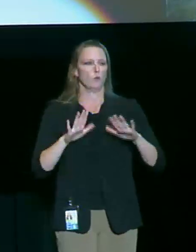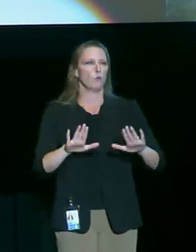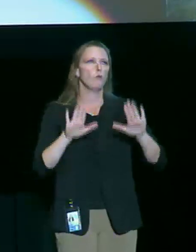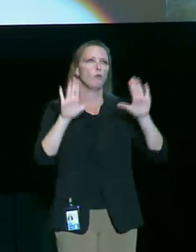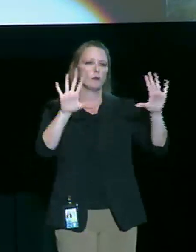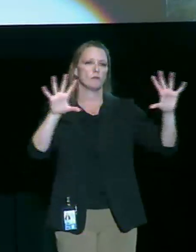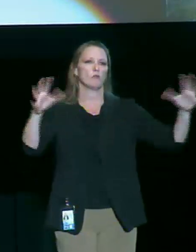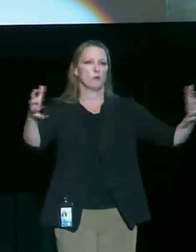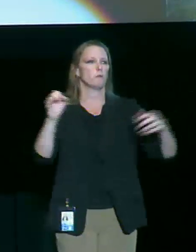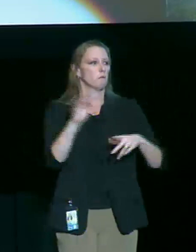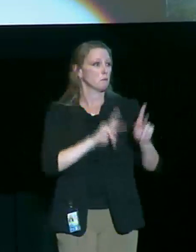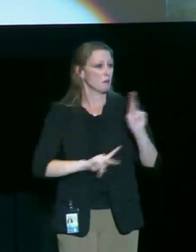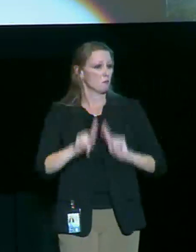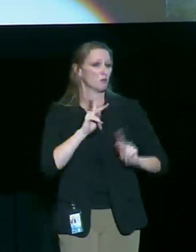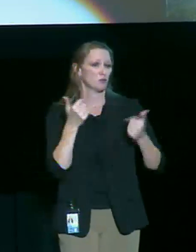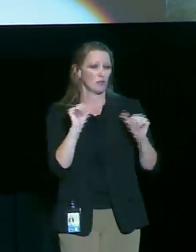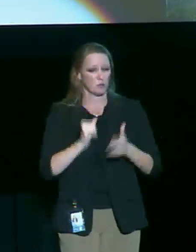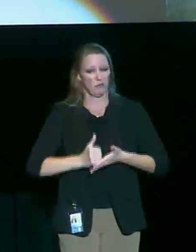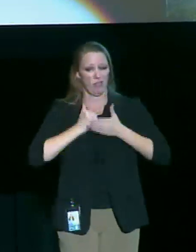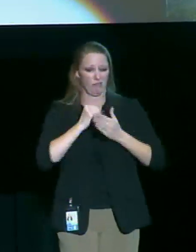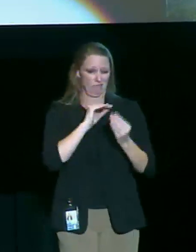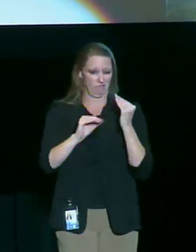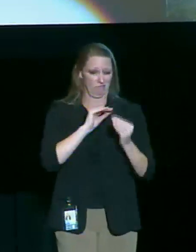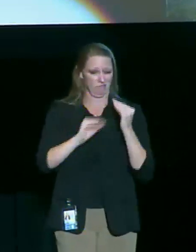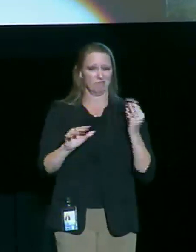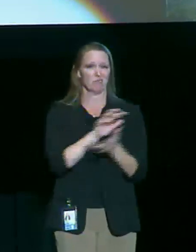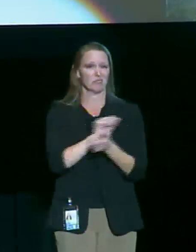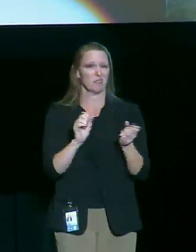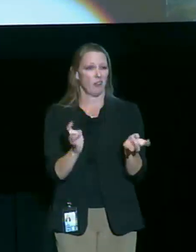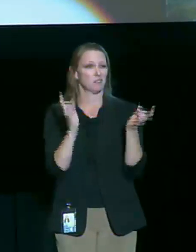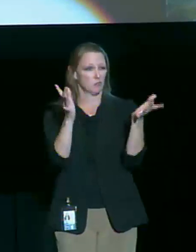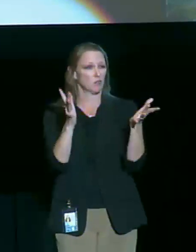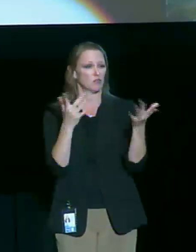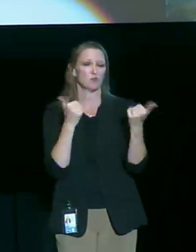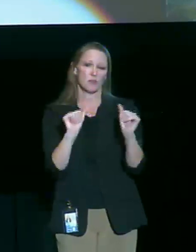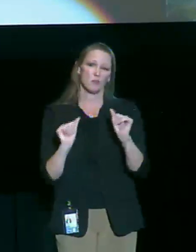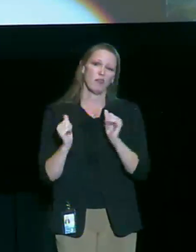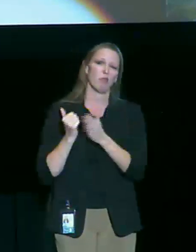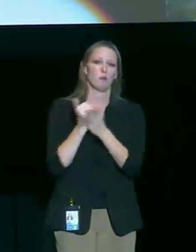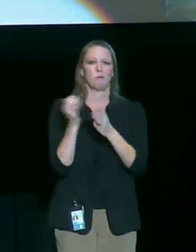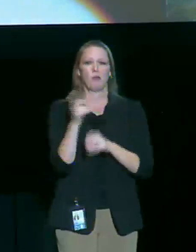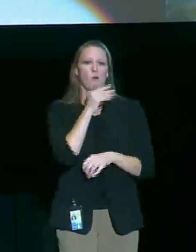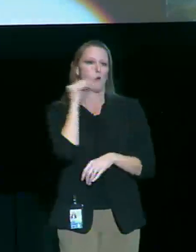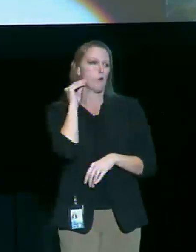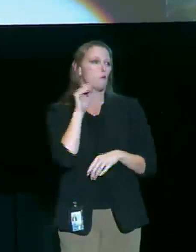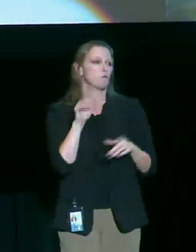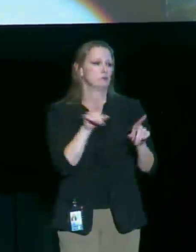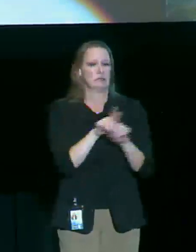to deal with this disastrous situation and get you back home as soon as we can. Thank you.